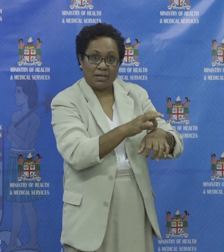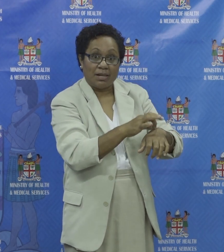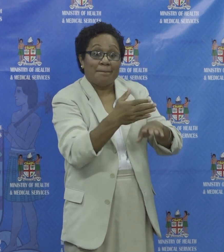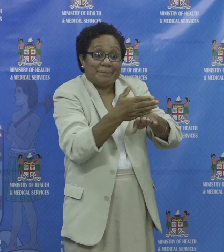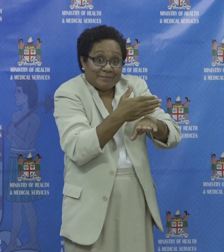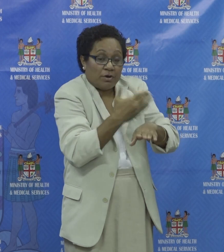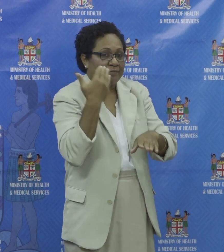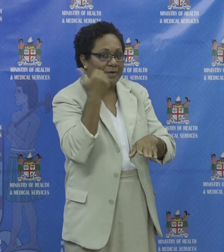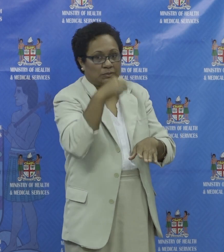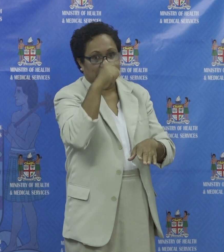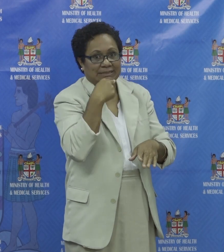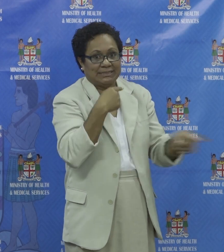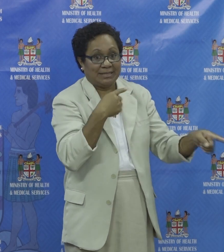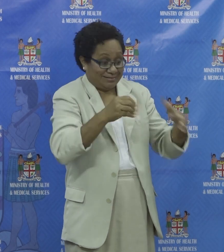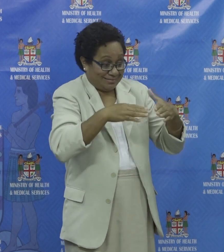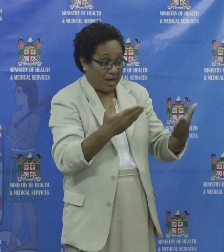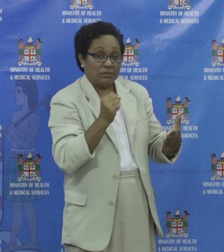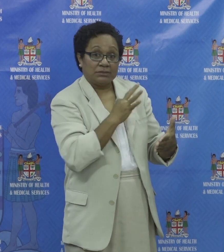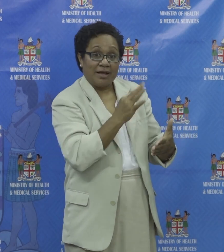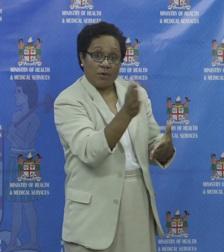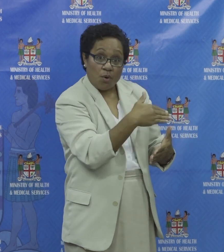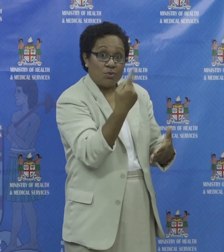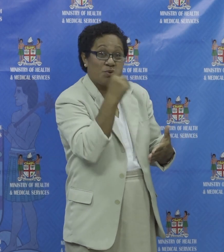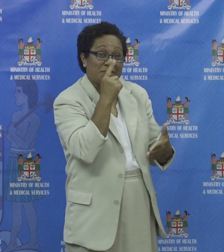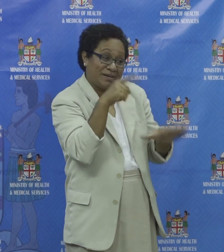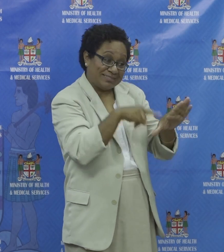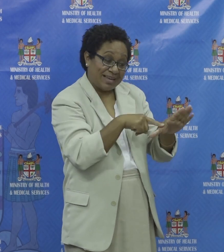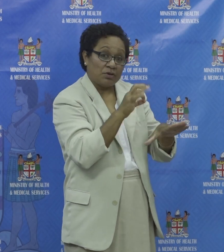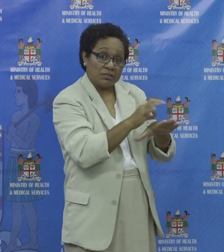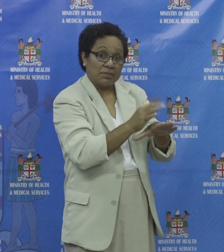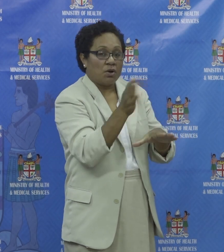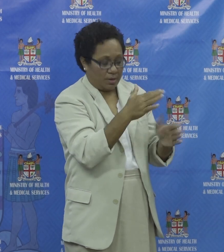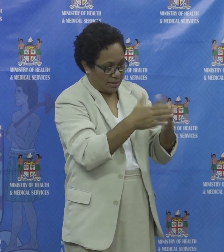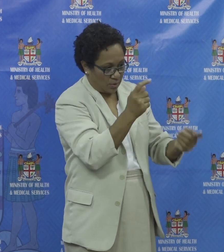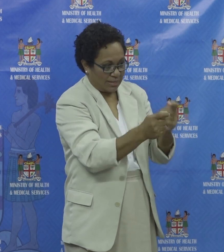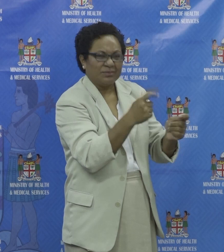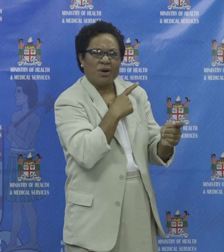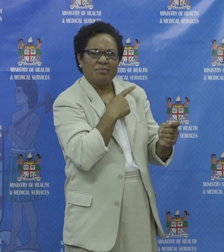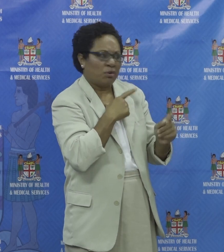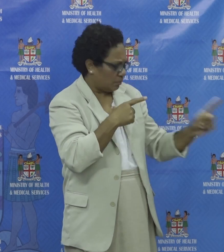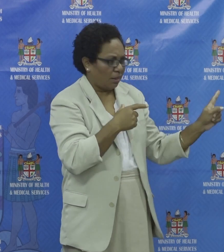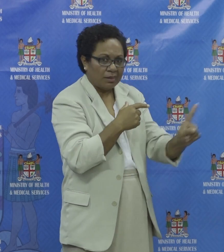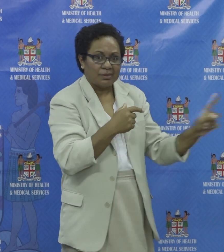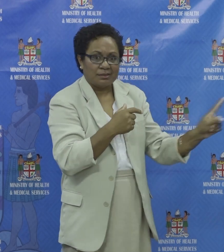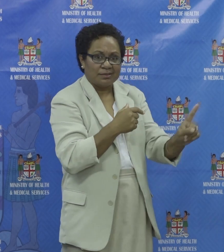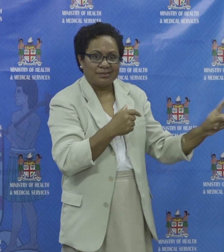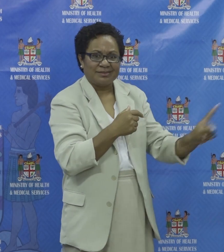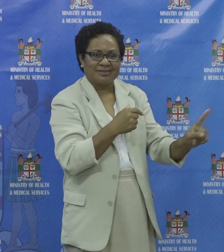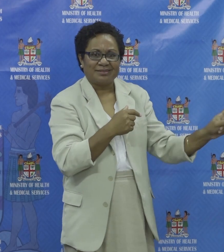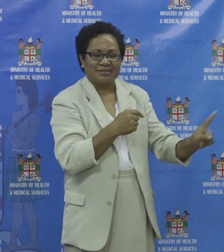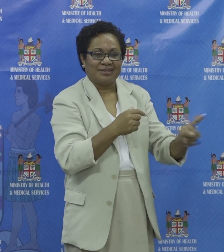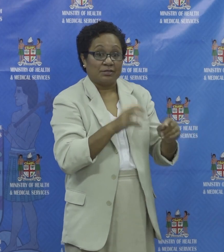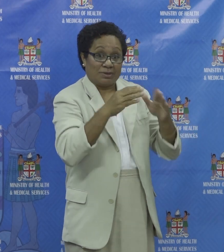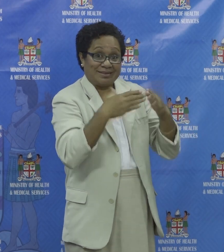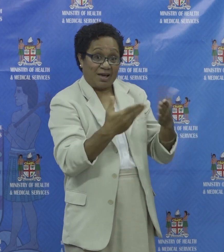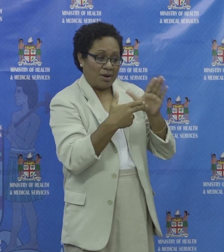All staff and patients currently in the hospital are being tested. In response to these cases, the Nadi hospital will